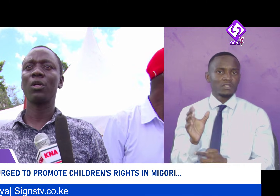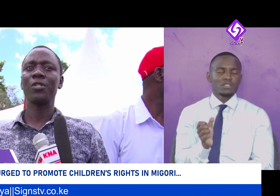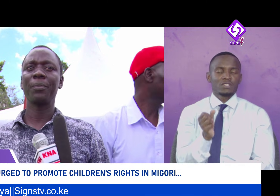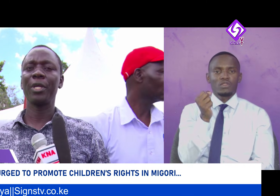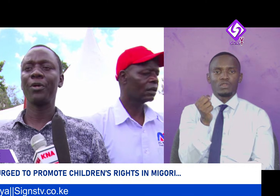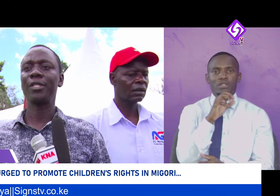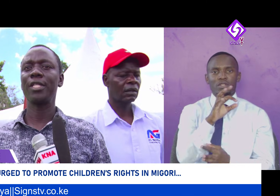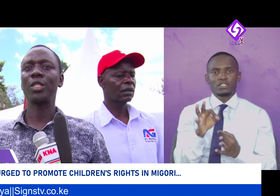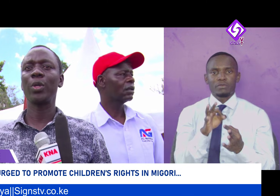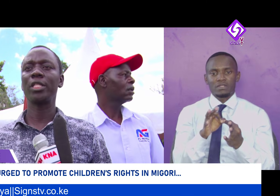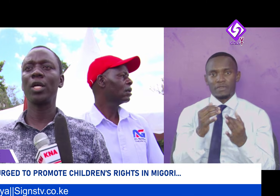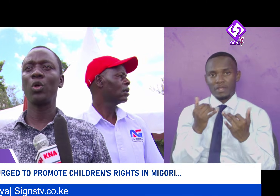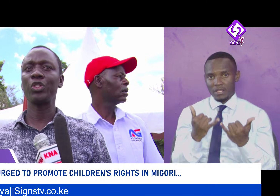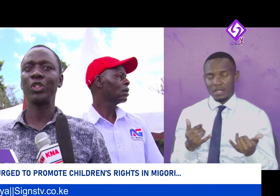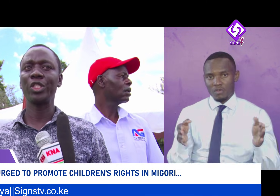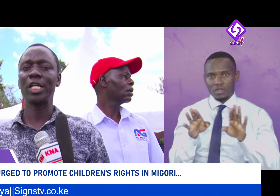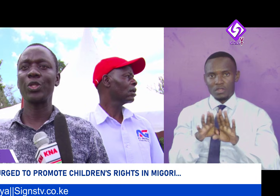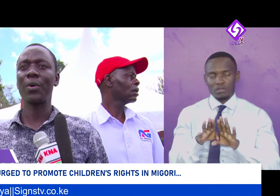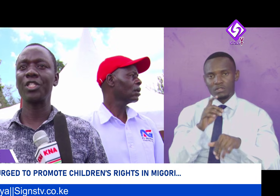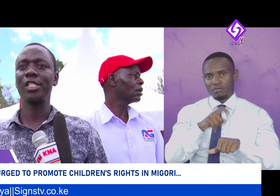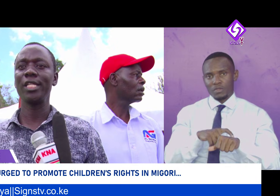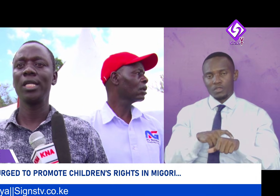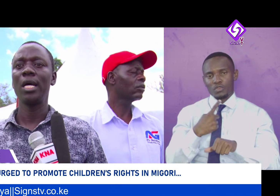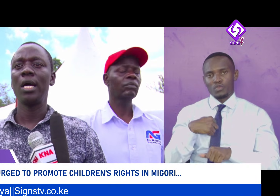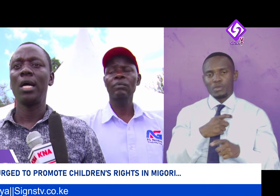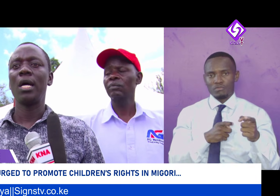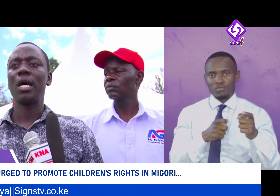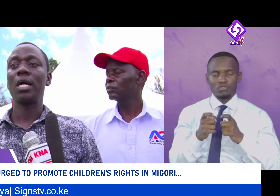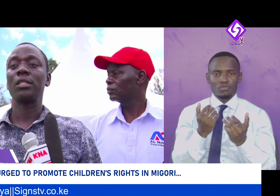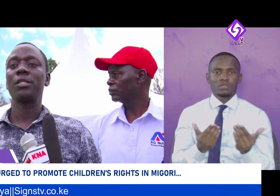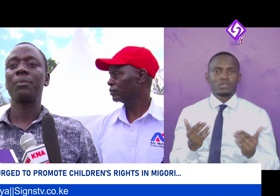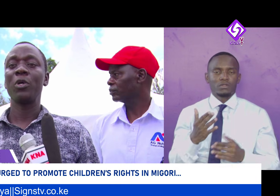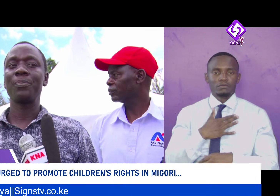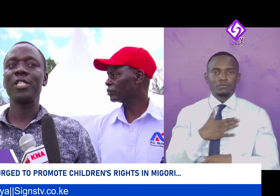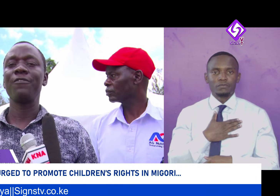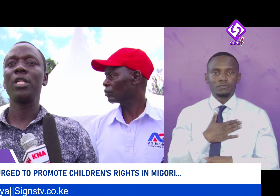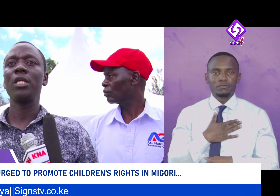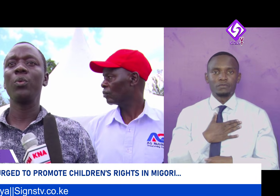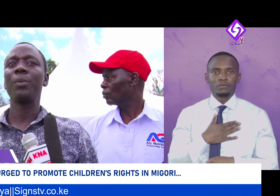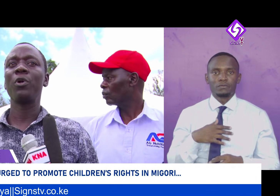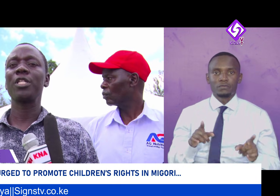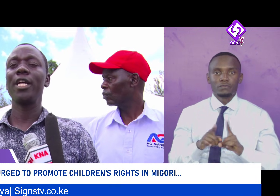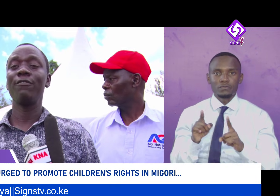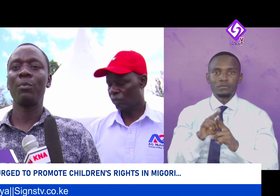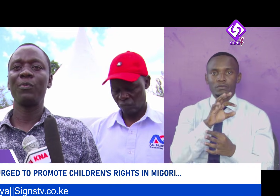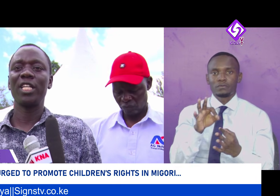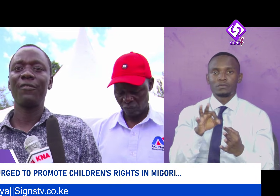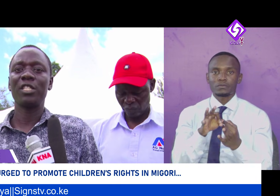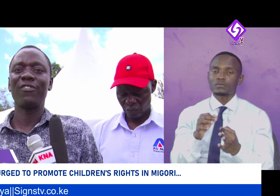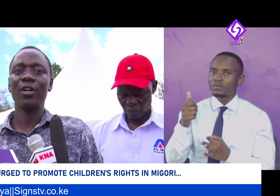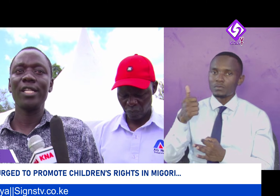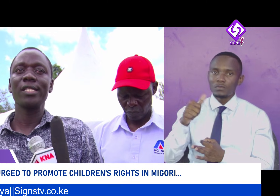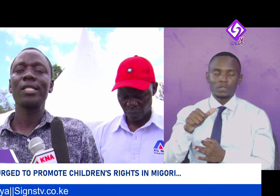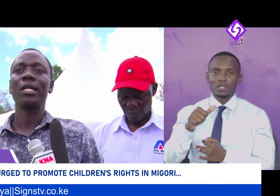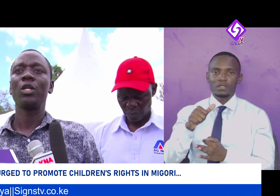this closing period, that we take control onto our children, and more specifically, we report any form of